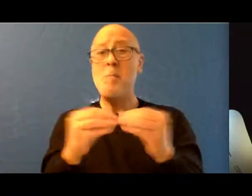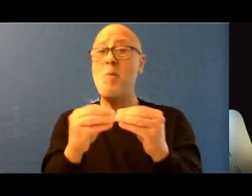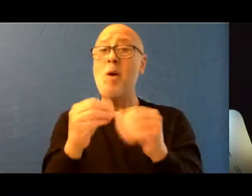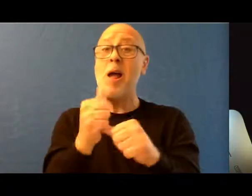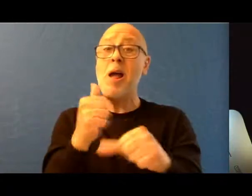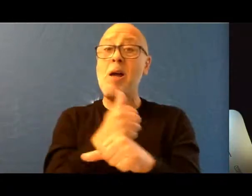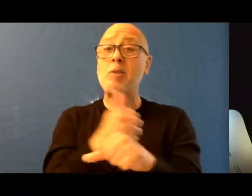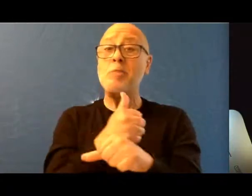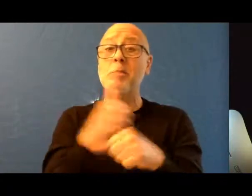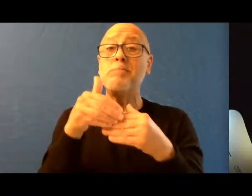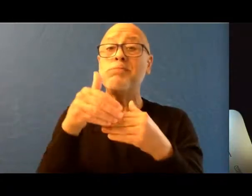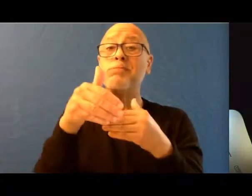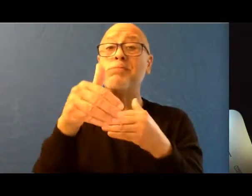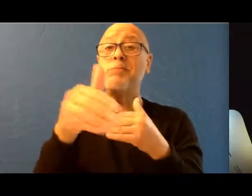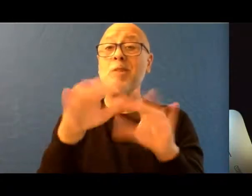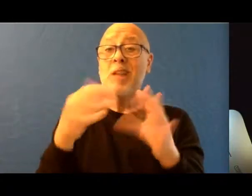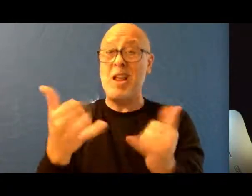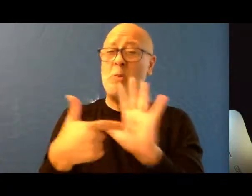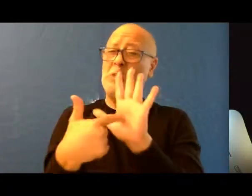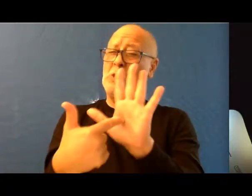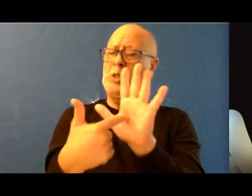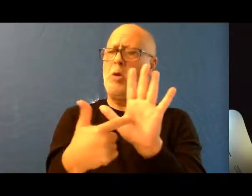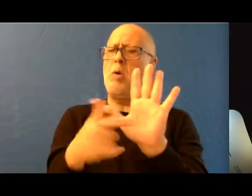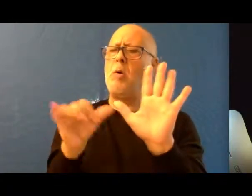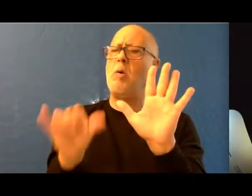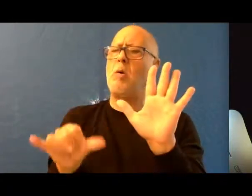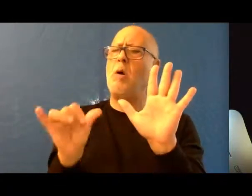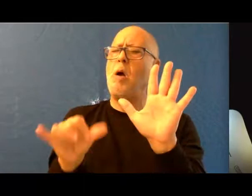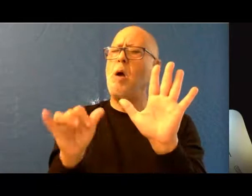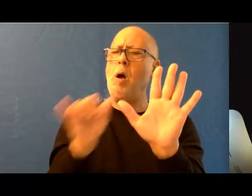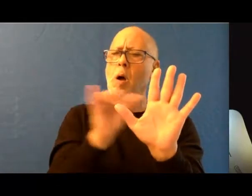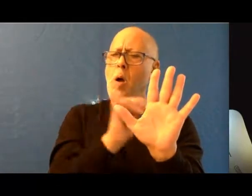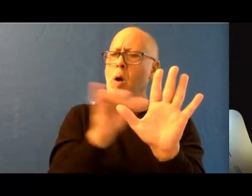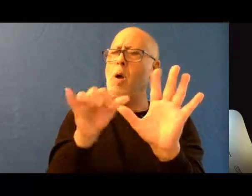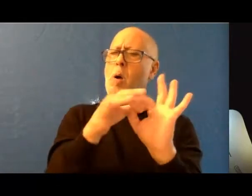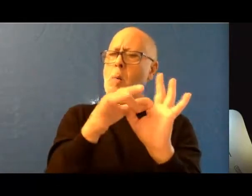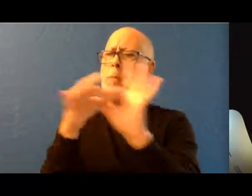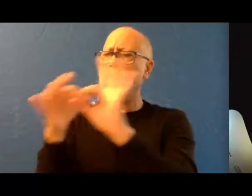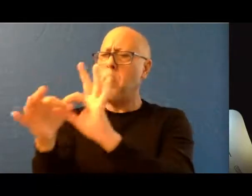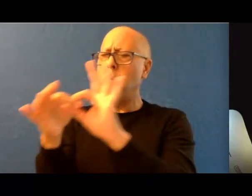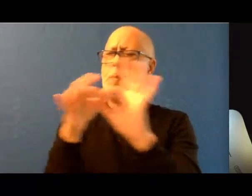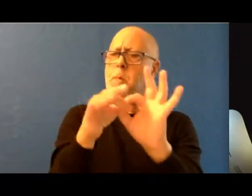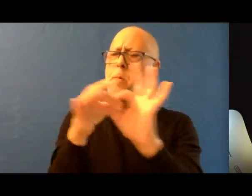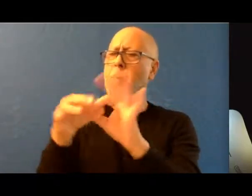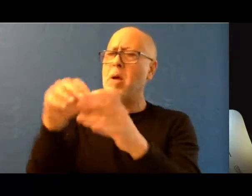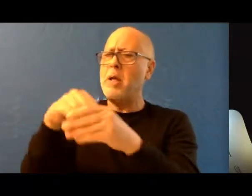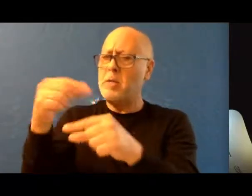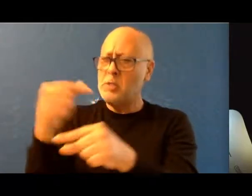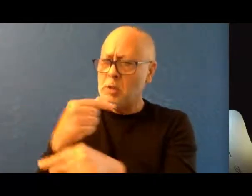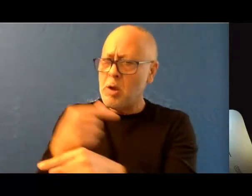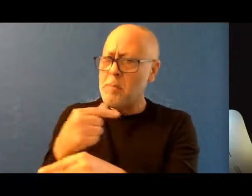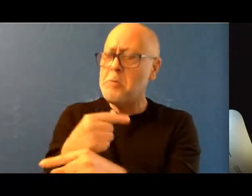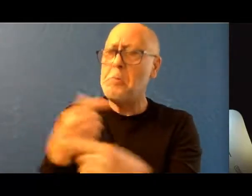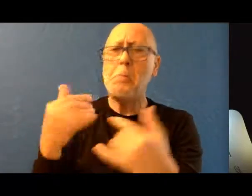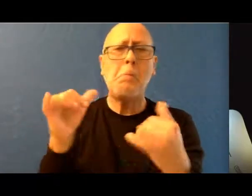this is where we're kind of showing you that it does build, and you will see it in geometry, or how it can relate